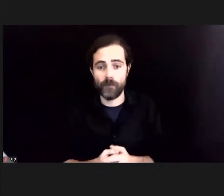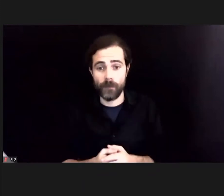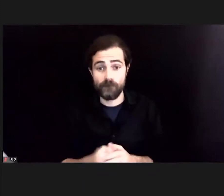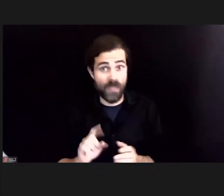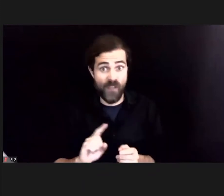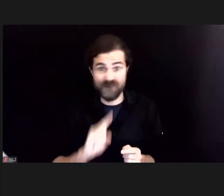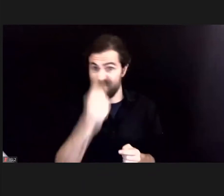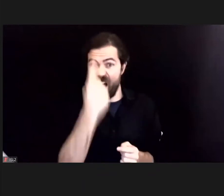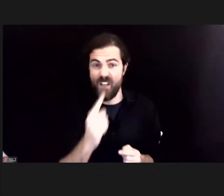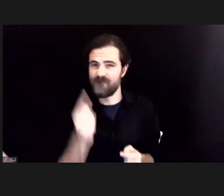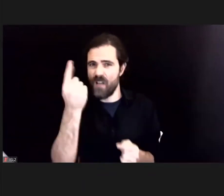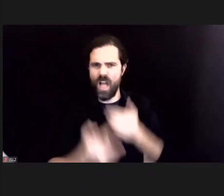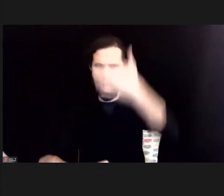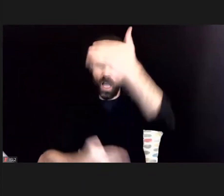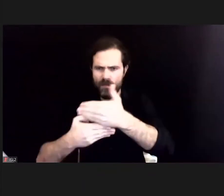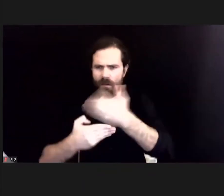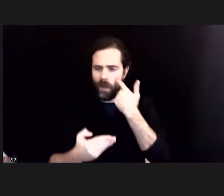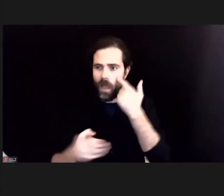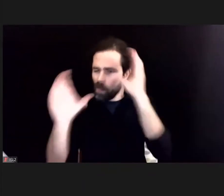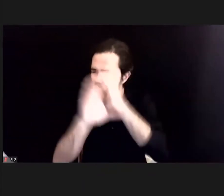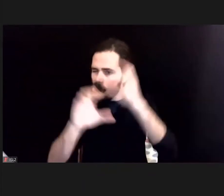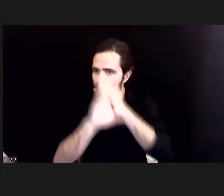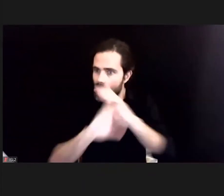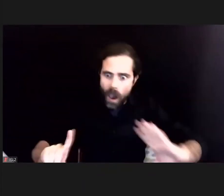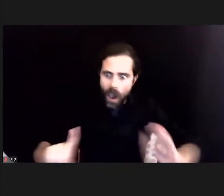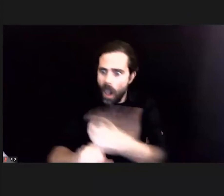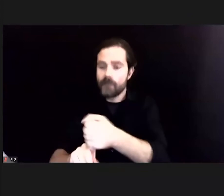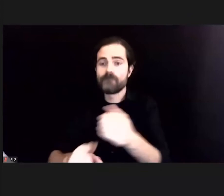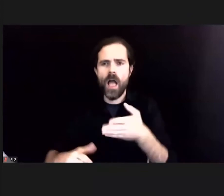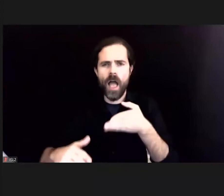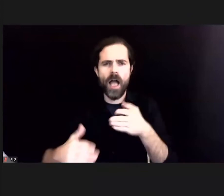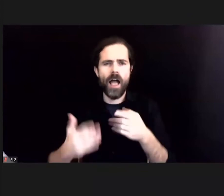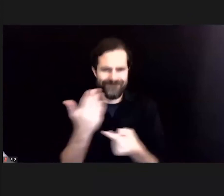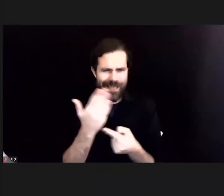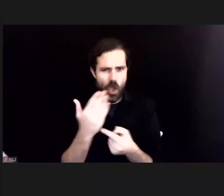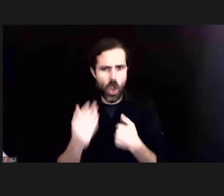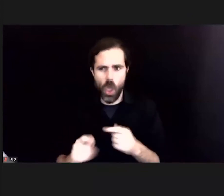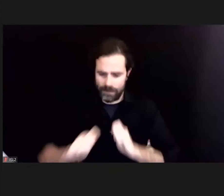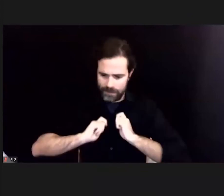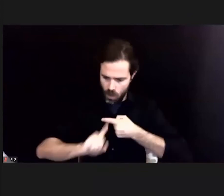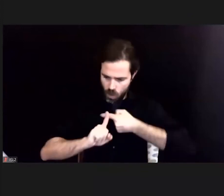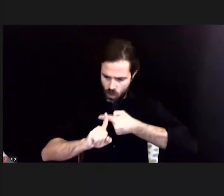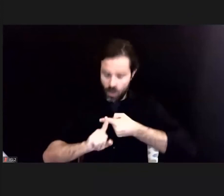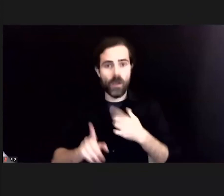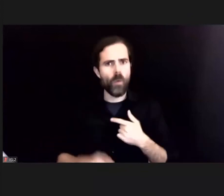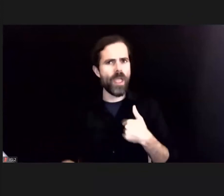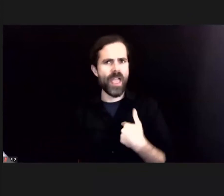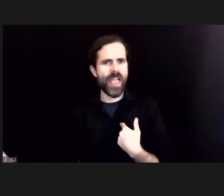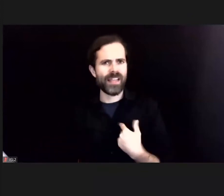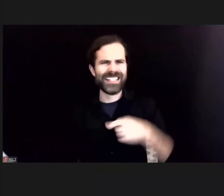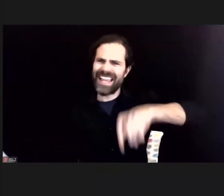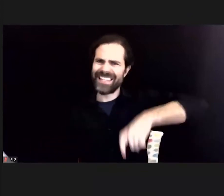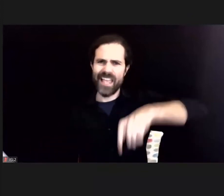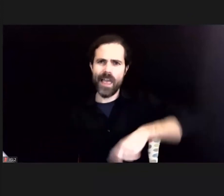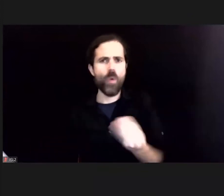is suitable for us. So we need quality information. And in these three areas that the project is